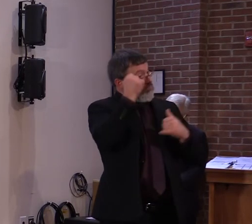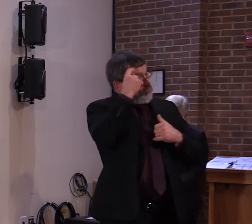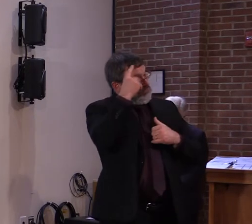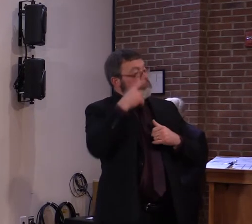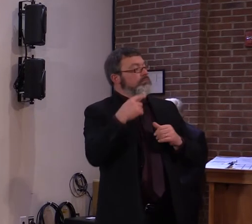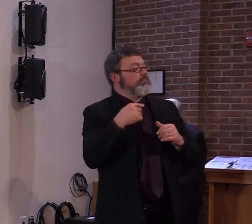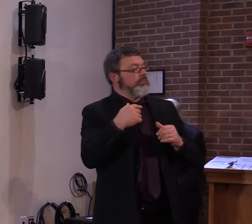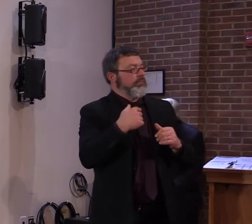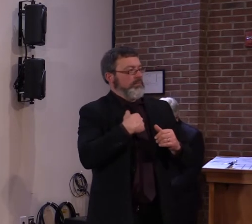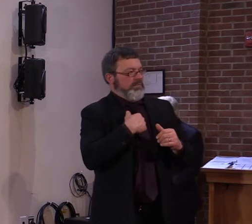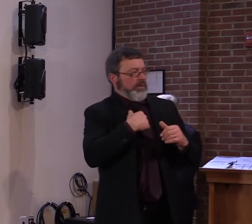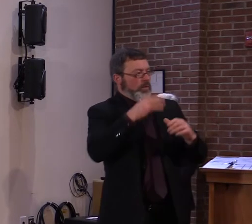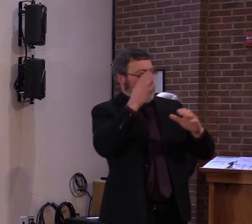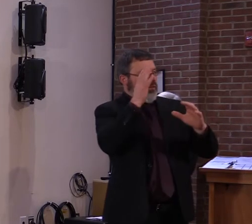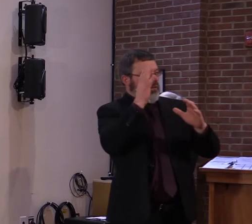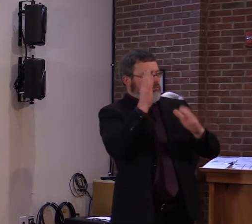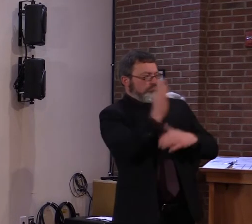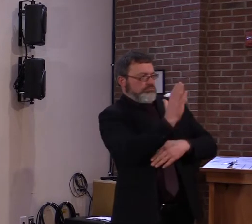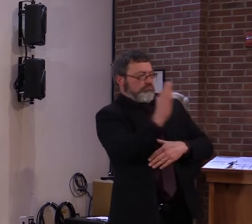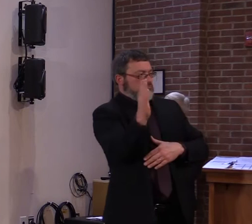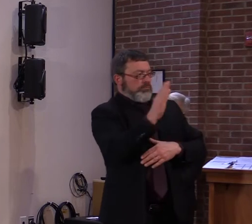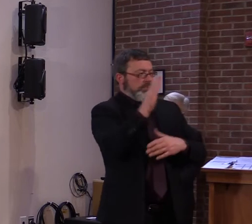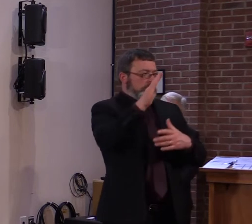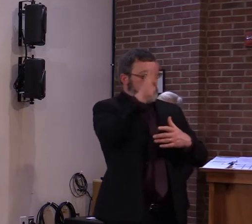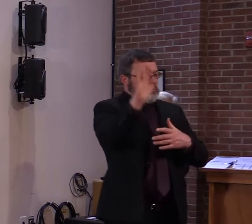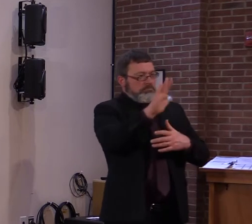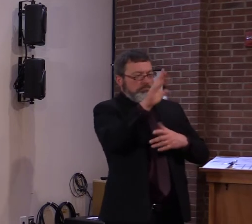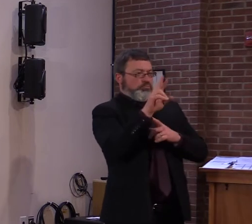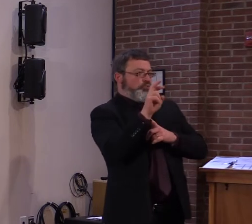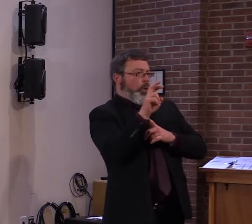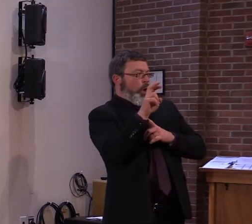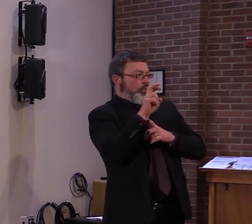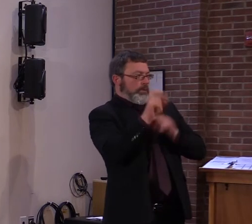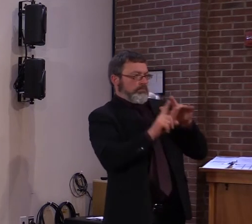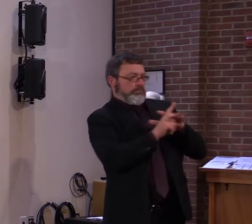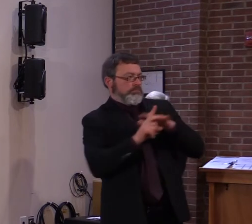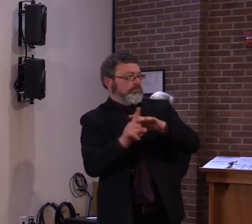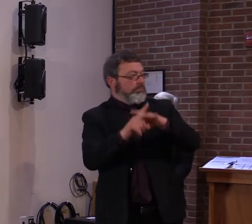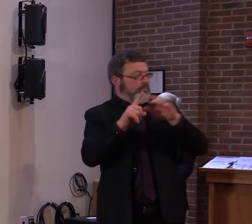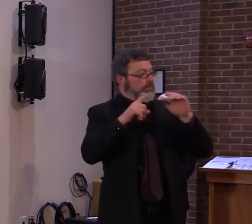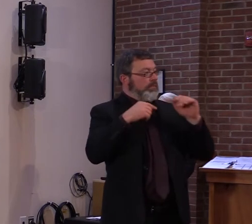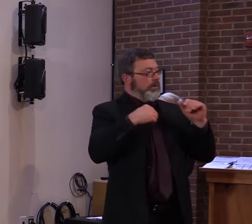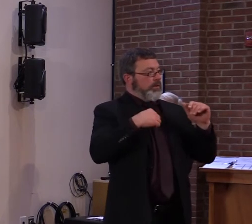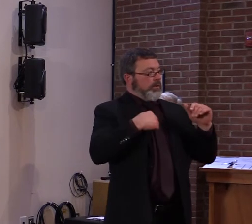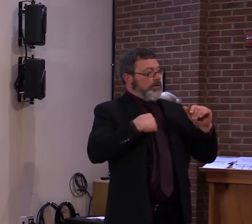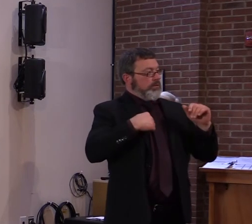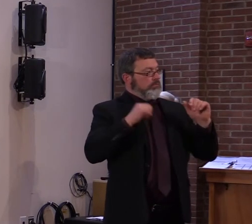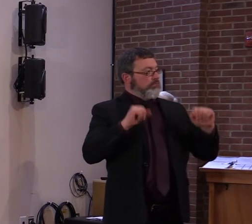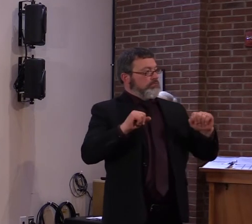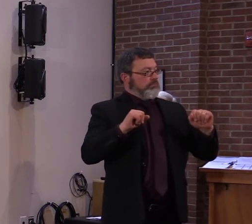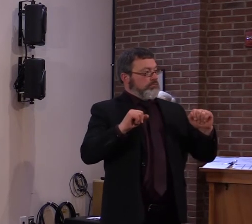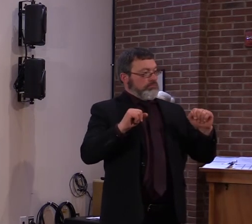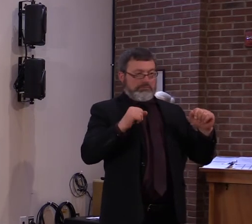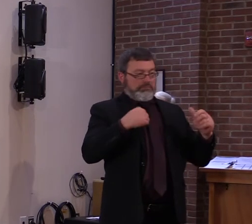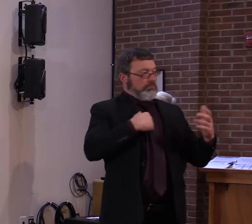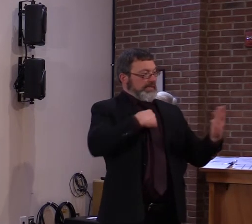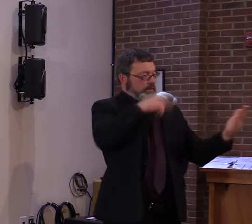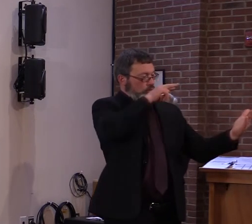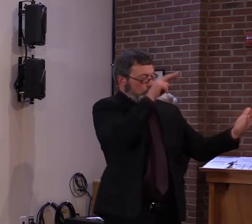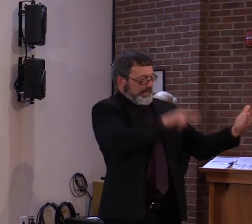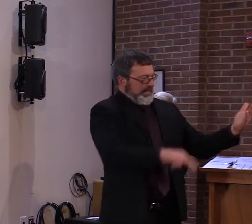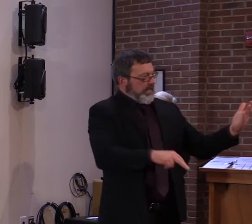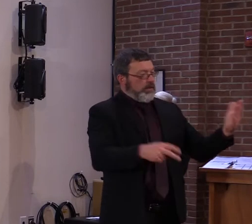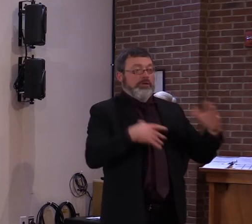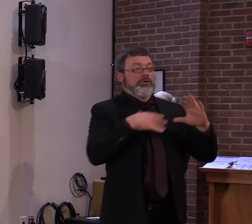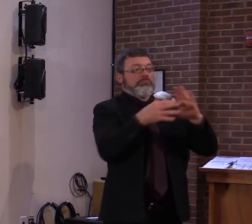situations. I could just stand here and not have any comments each day and just read a list of every facility in the state that's